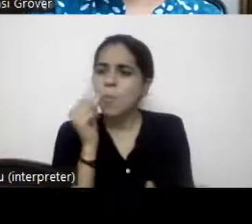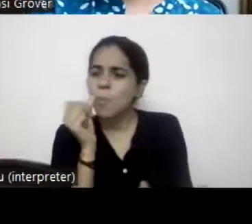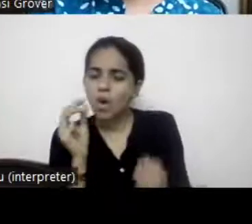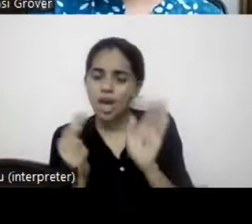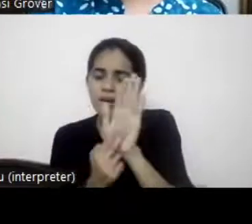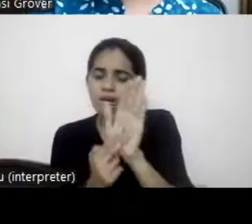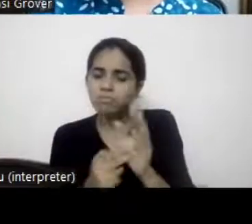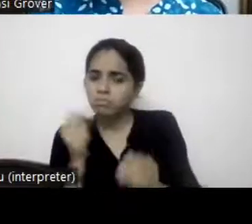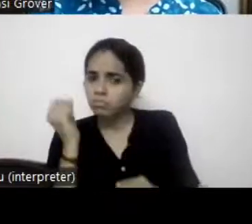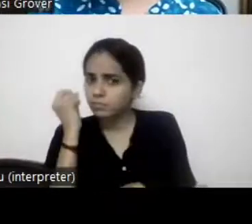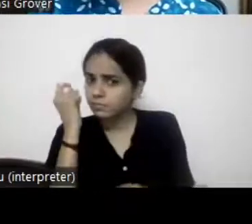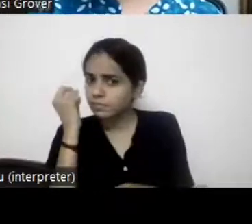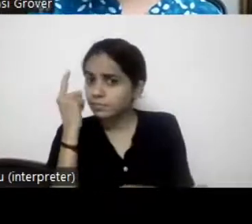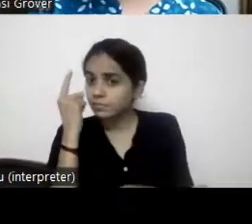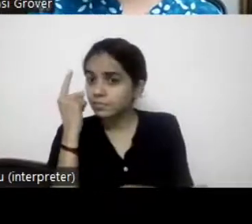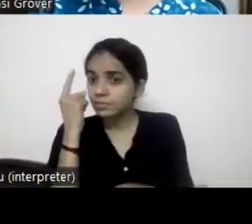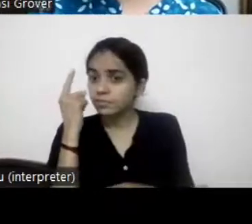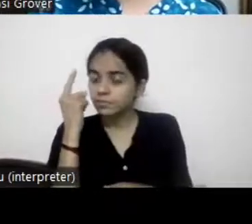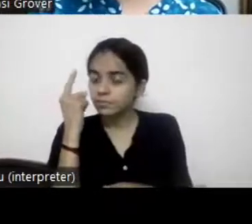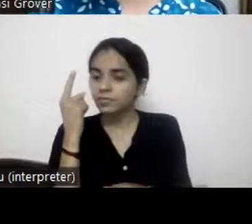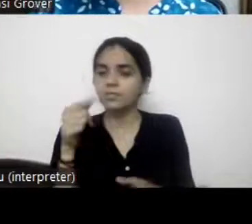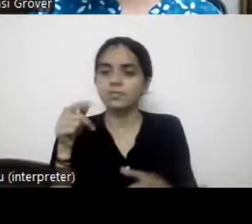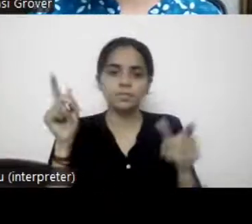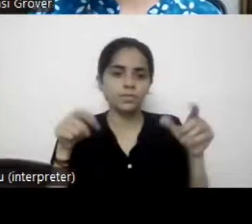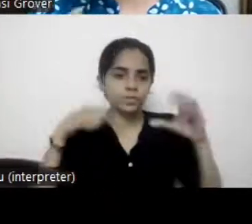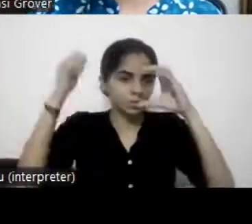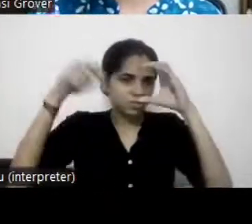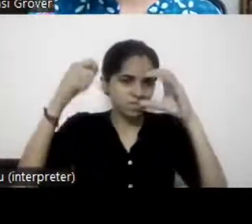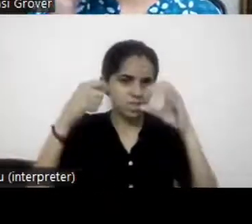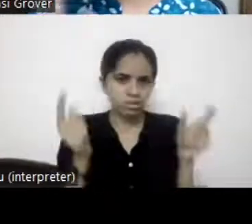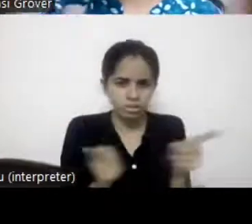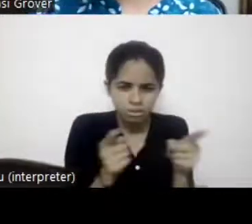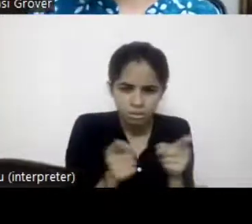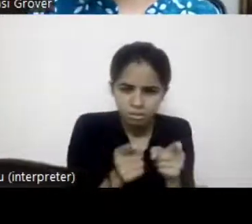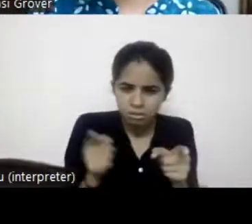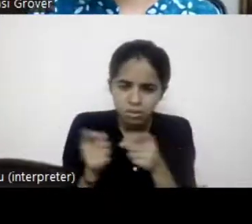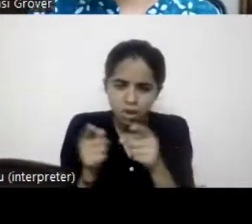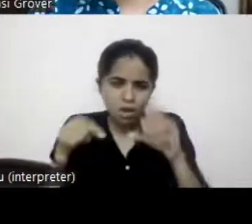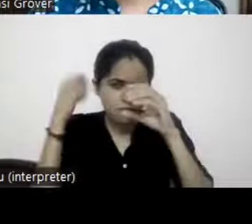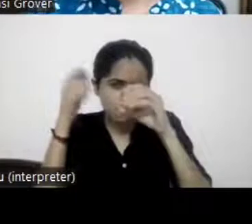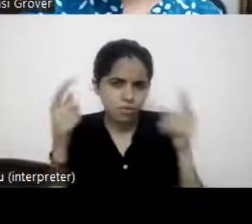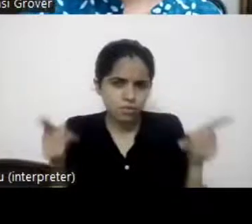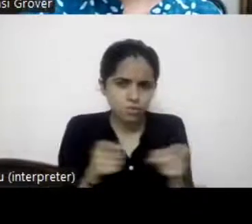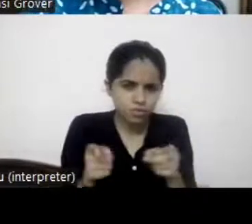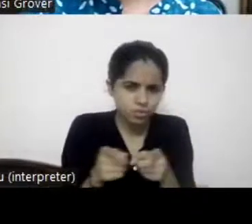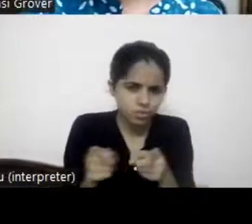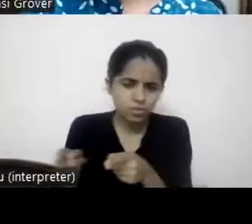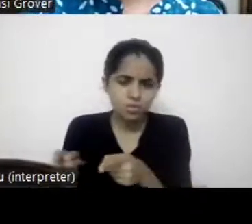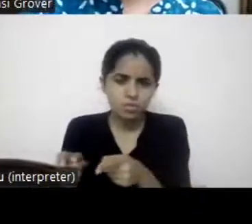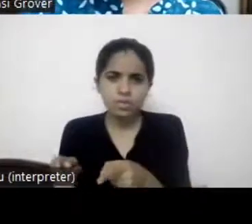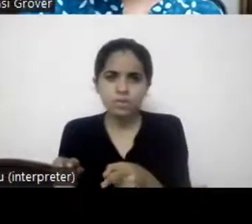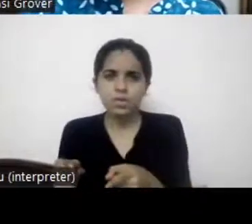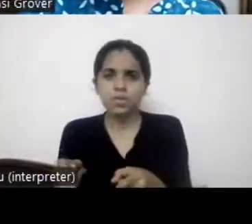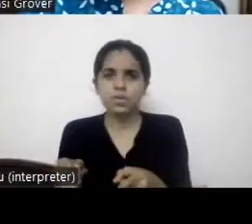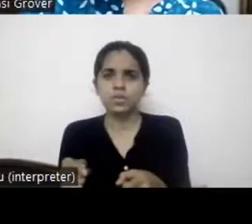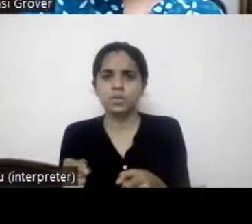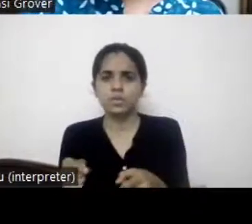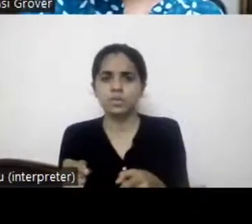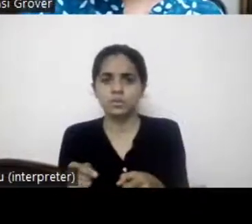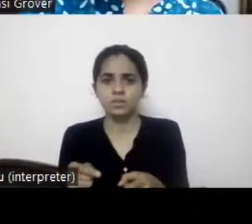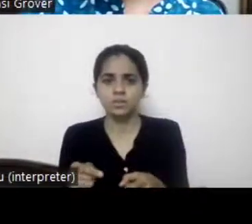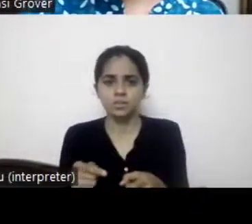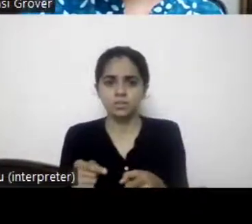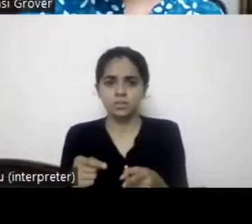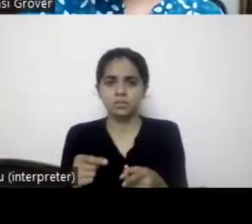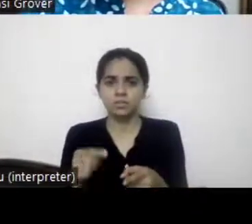lot. And there's a scene where Narayan calls them Hamzaba, and